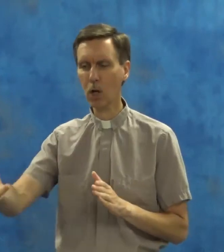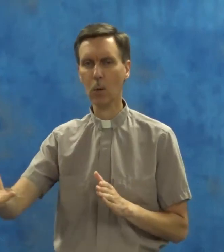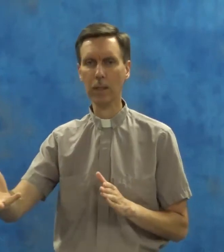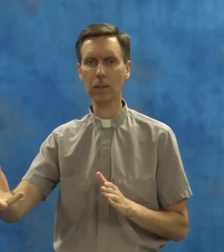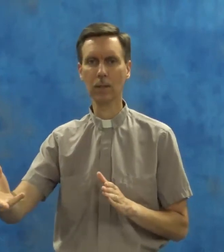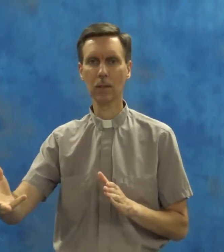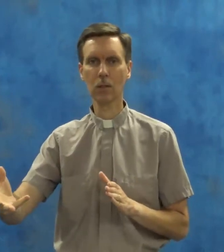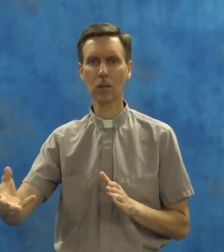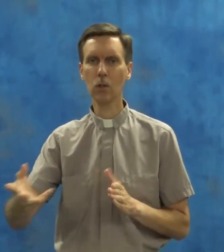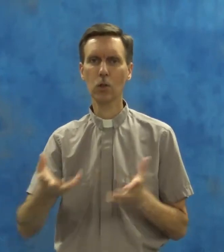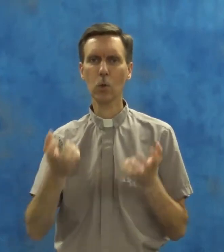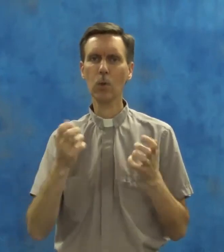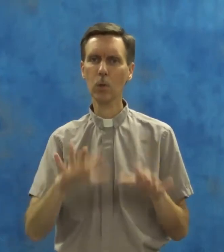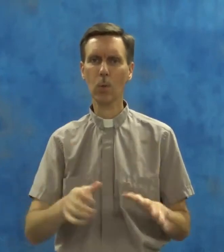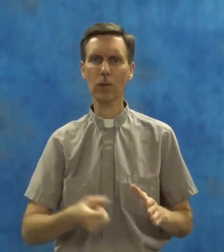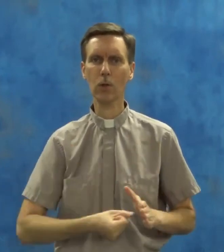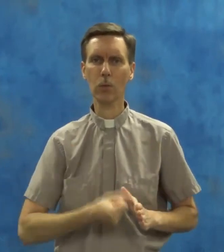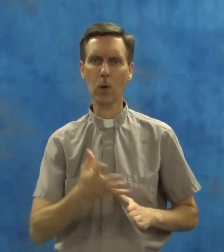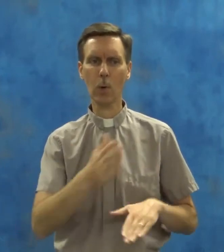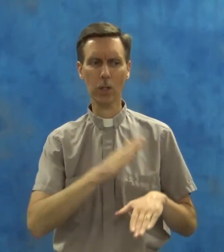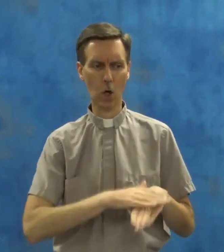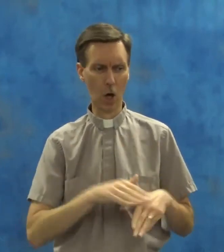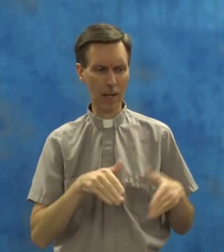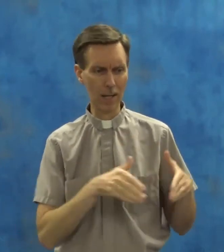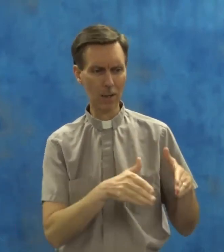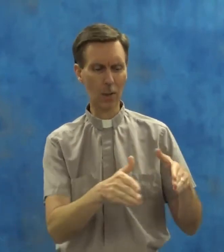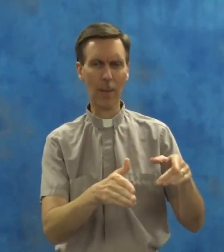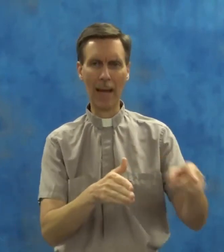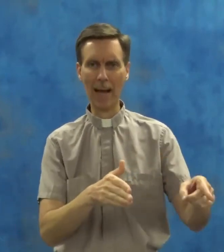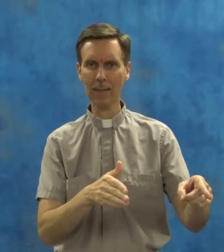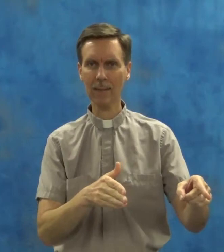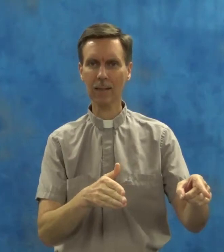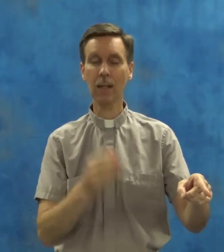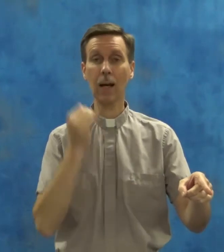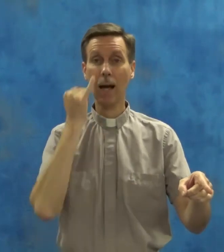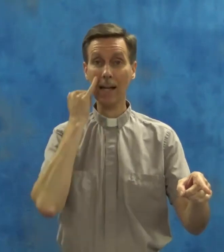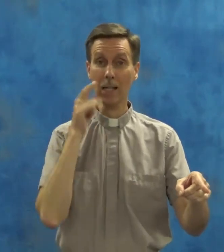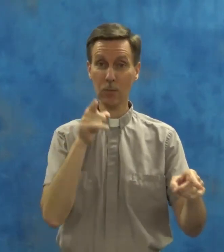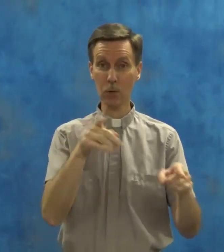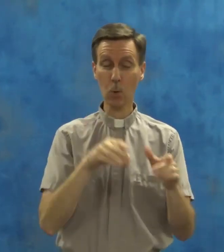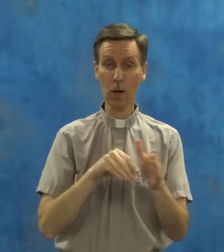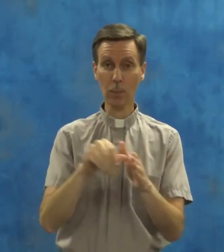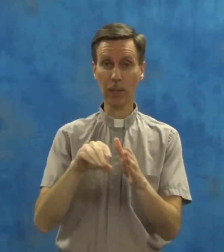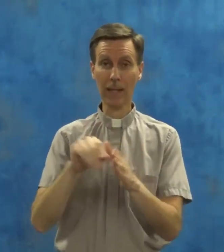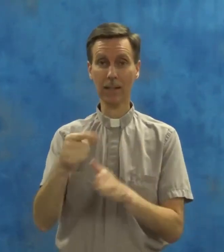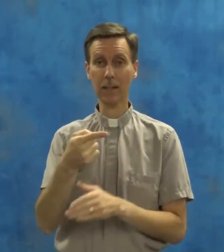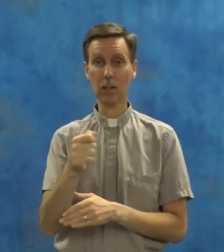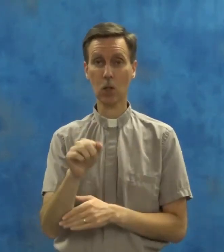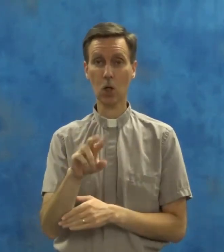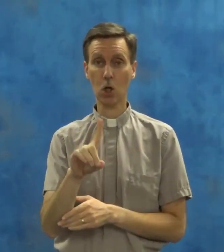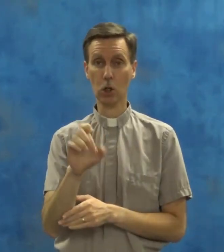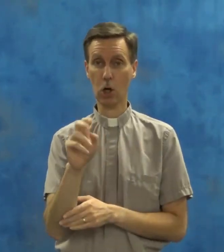going. You wouldn't want to throw it on the path. If you are planting a